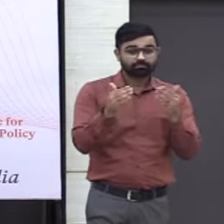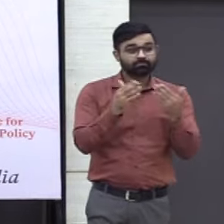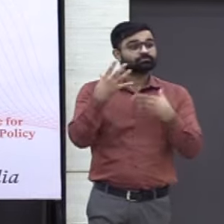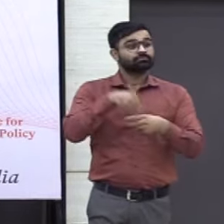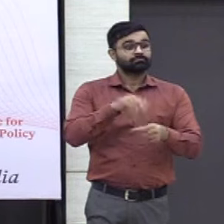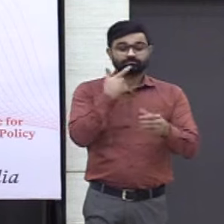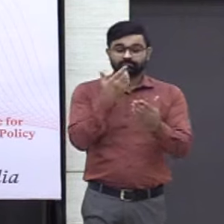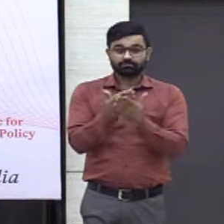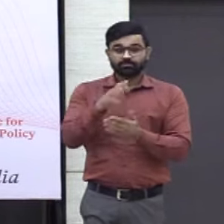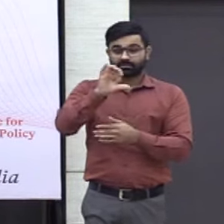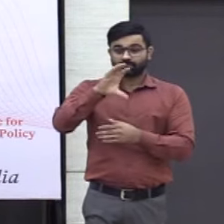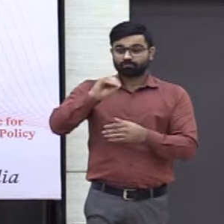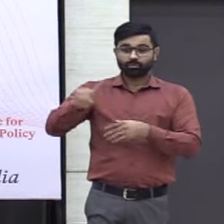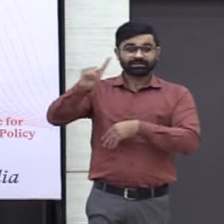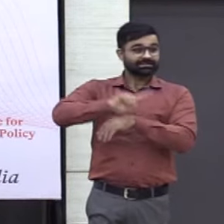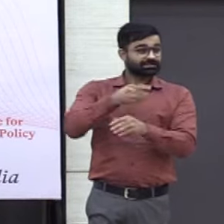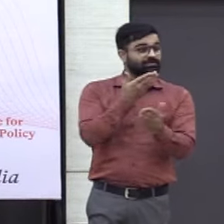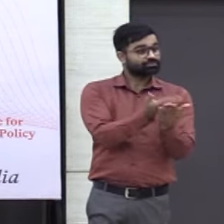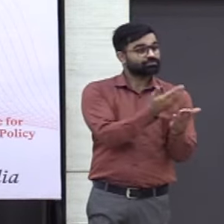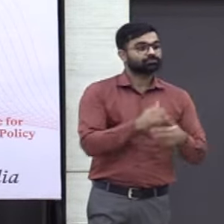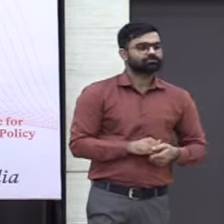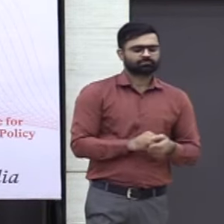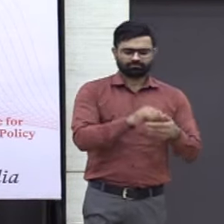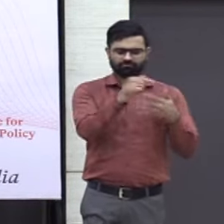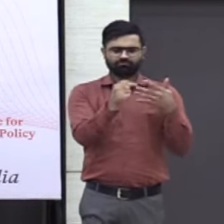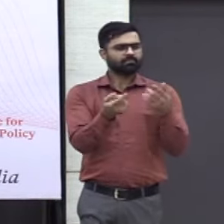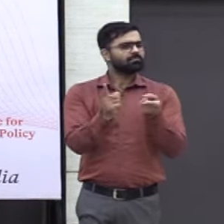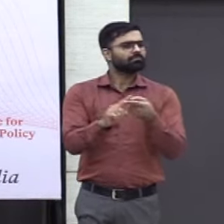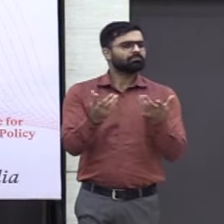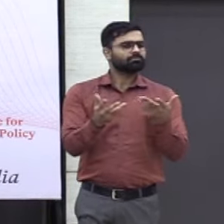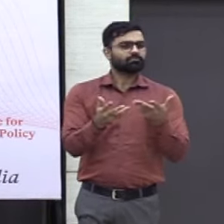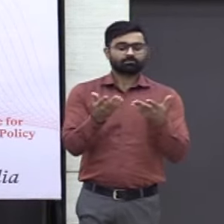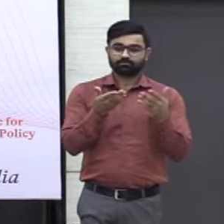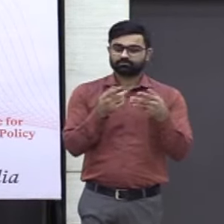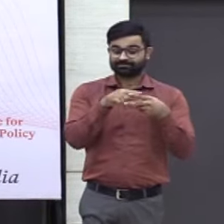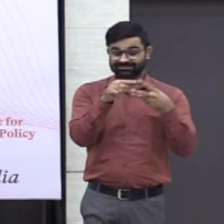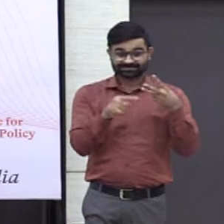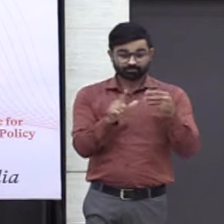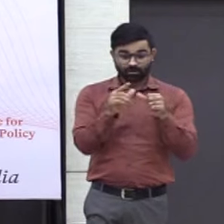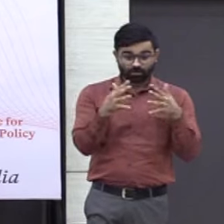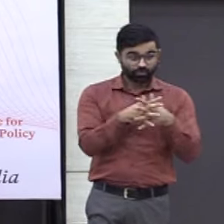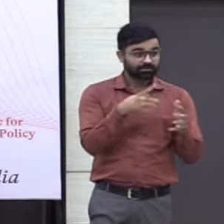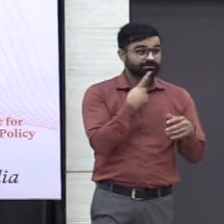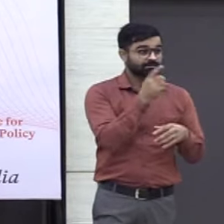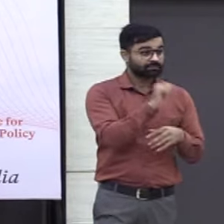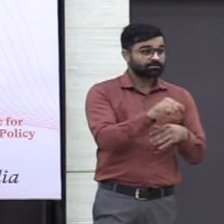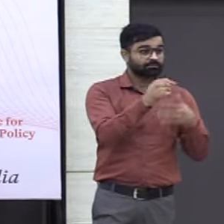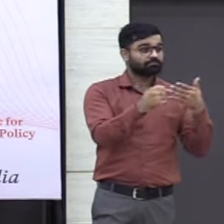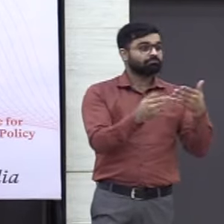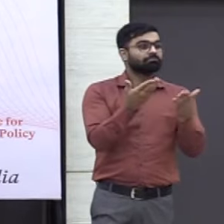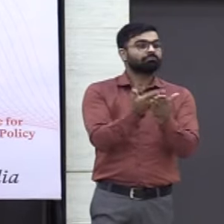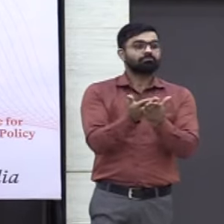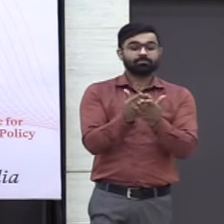to be filed within 90 days. So what will happen, though the law also says that this doesn't